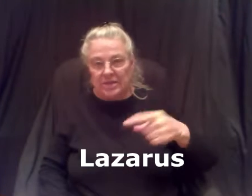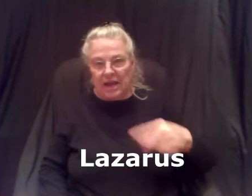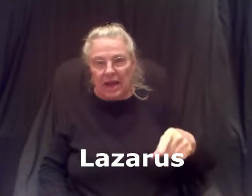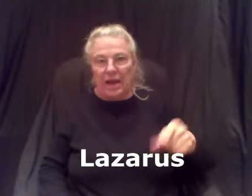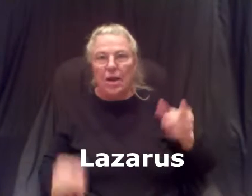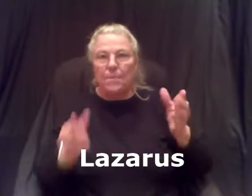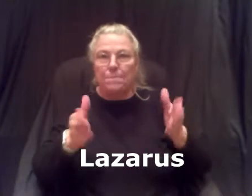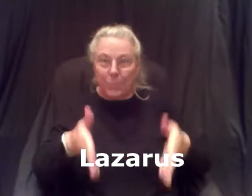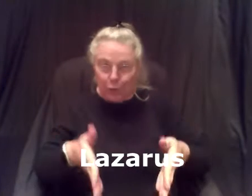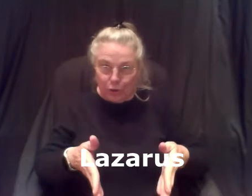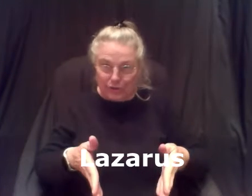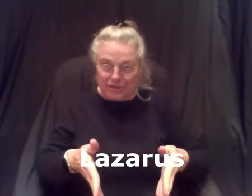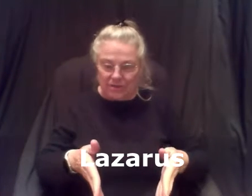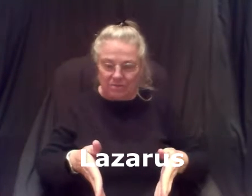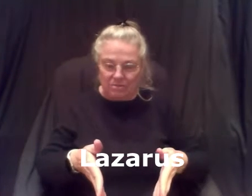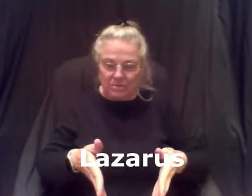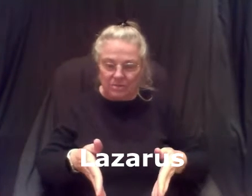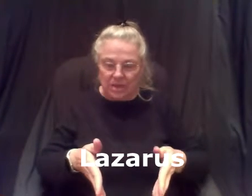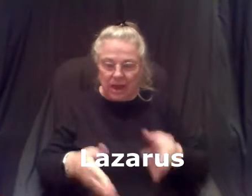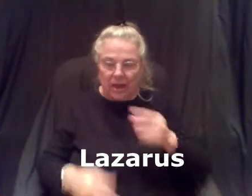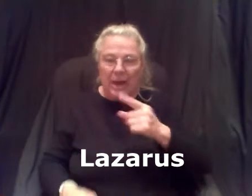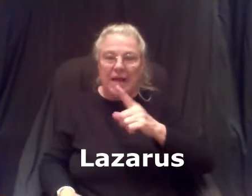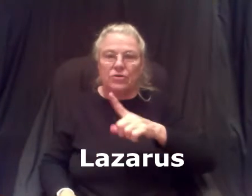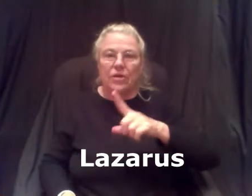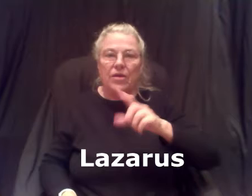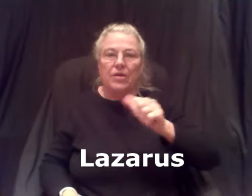L-A-Z, person. Lazarus.